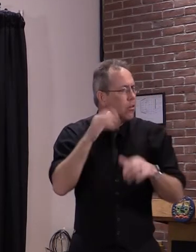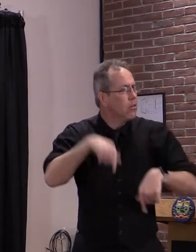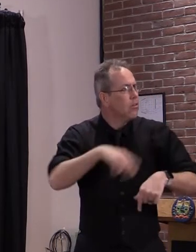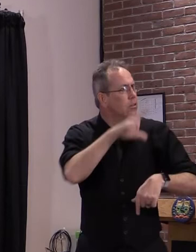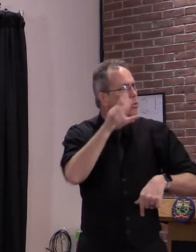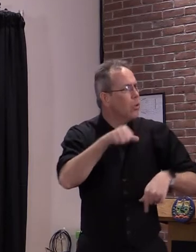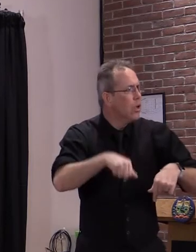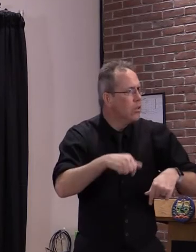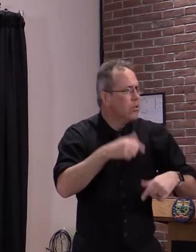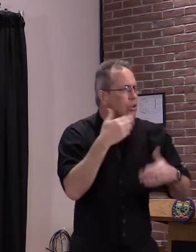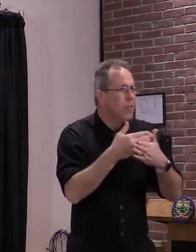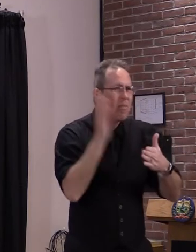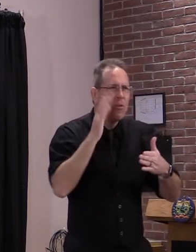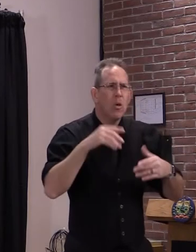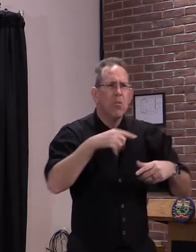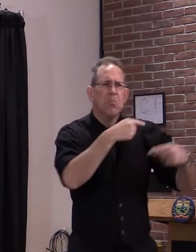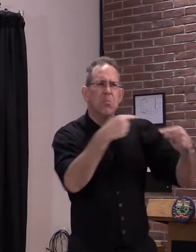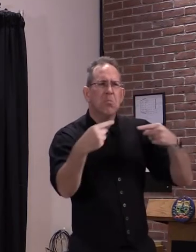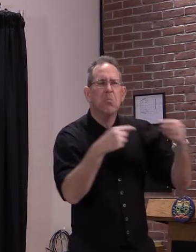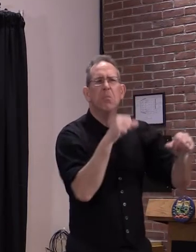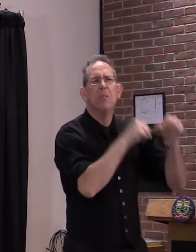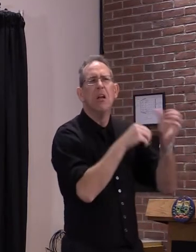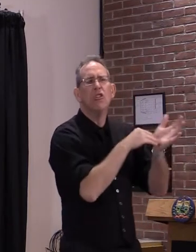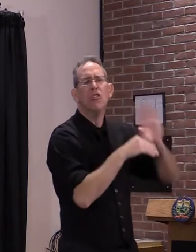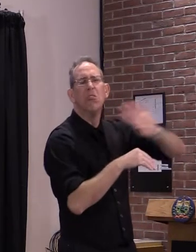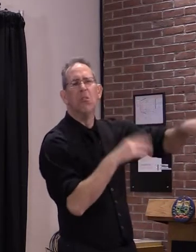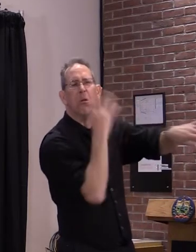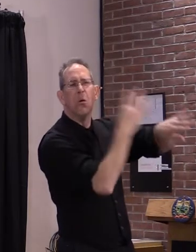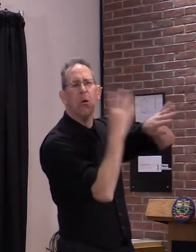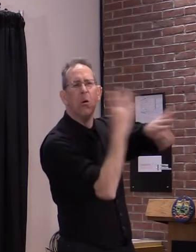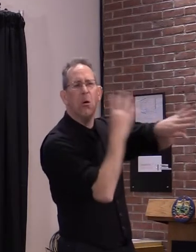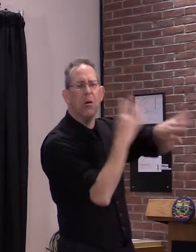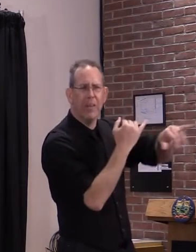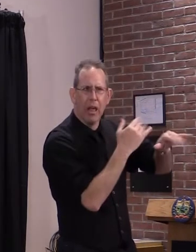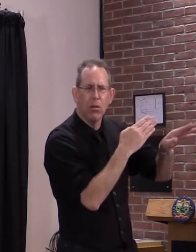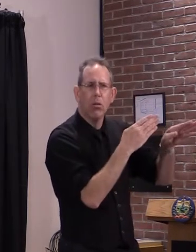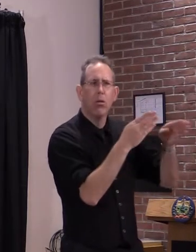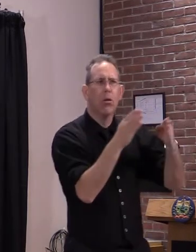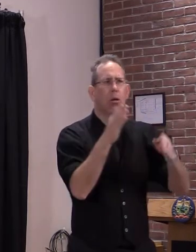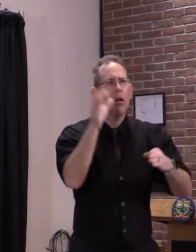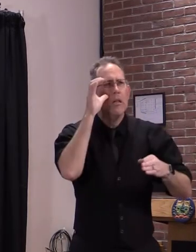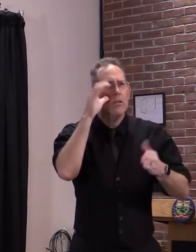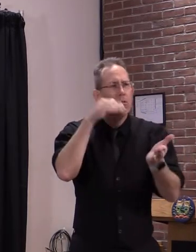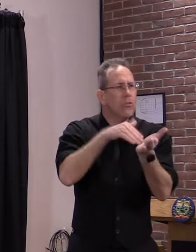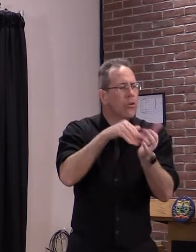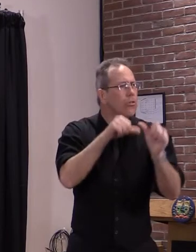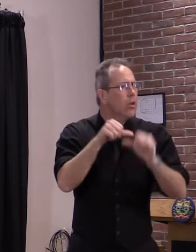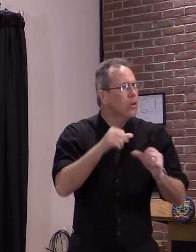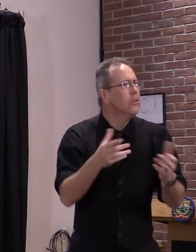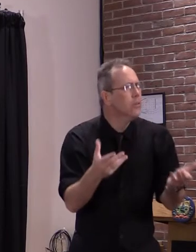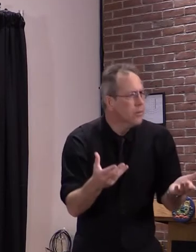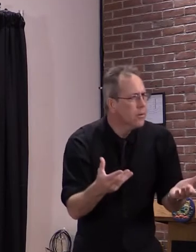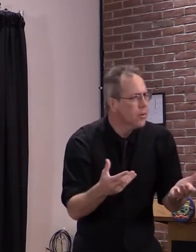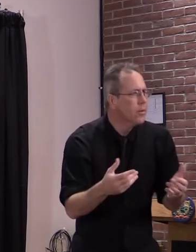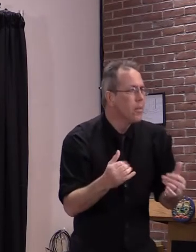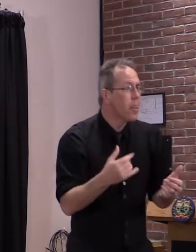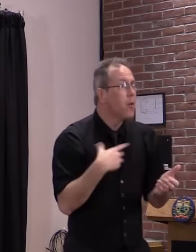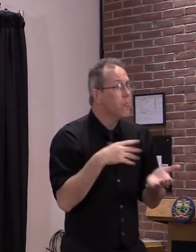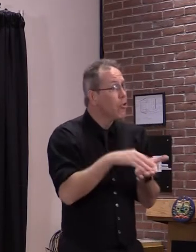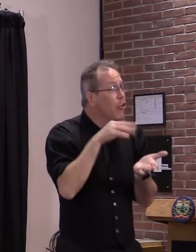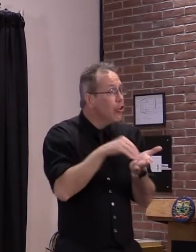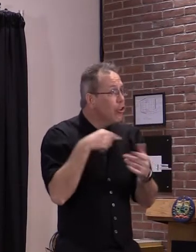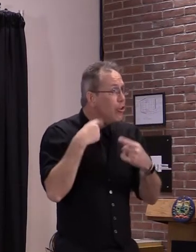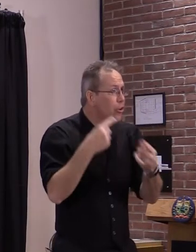So one of my lessons learned is the power of powerful leaders and others